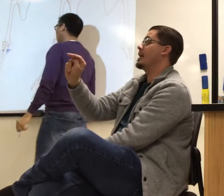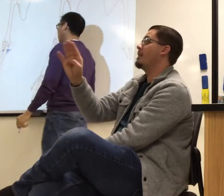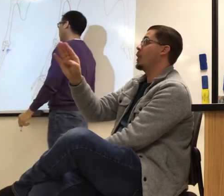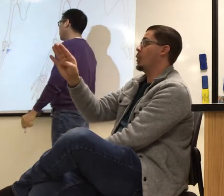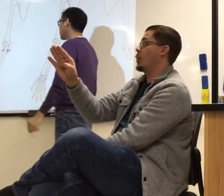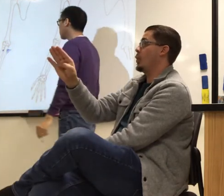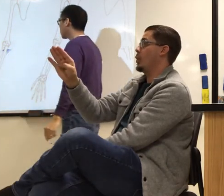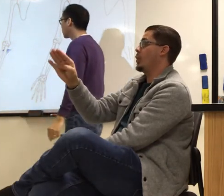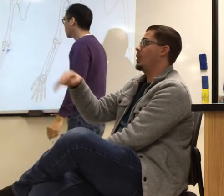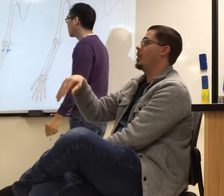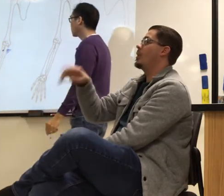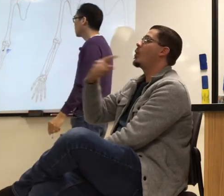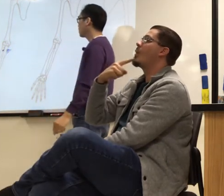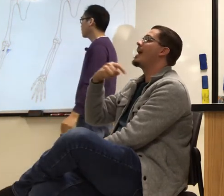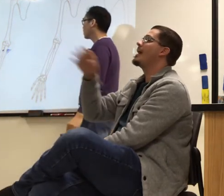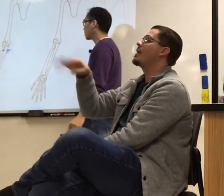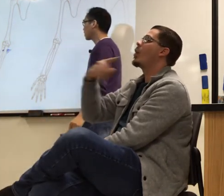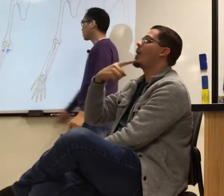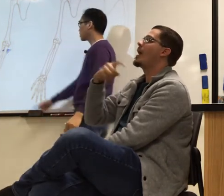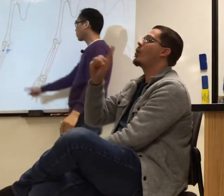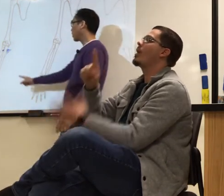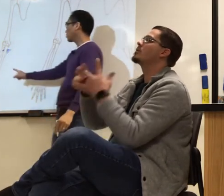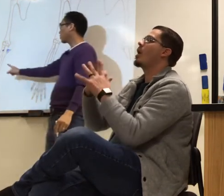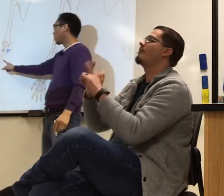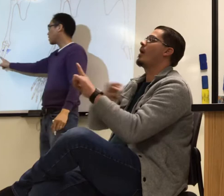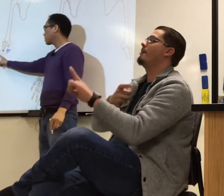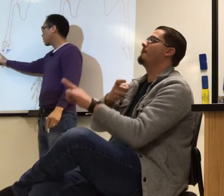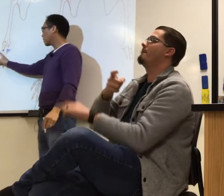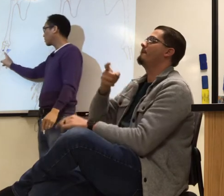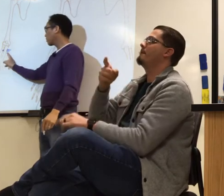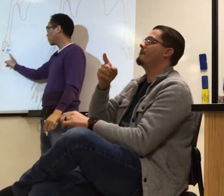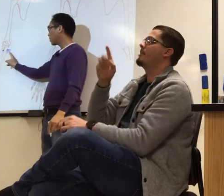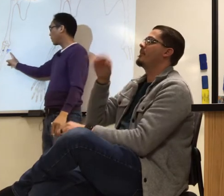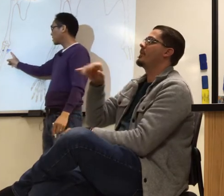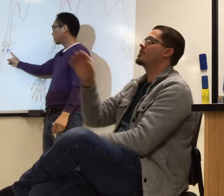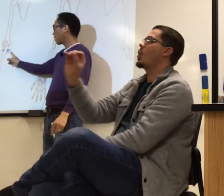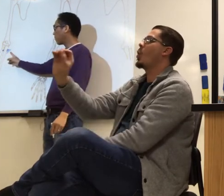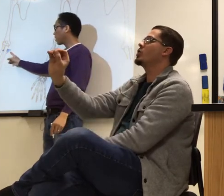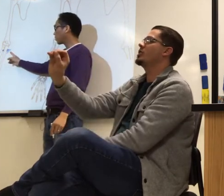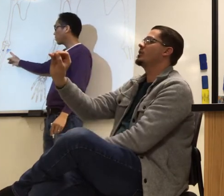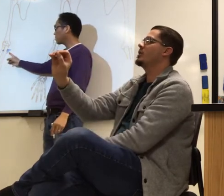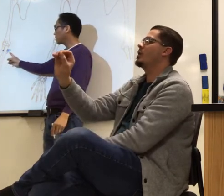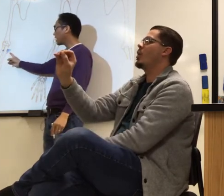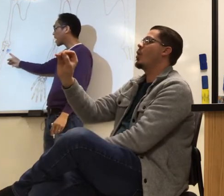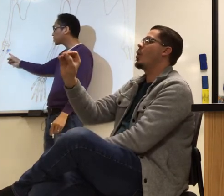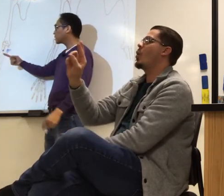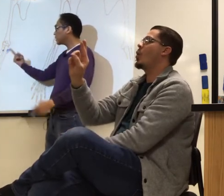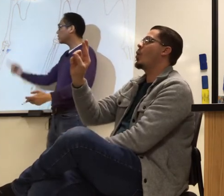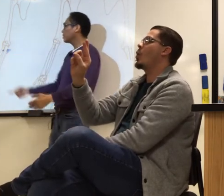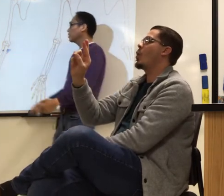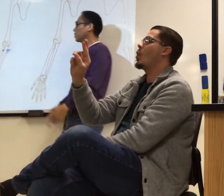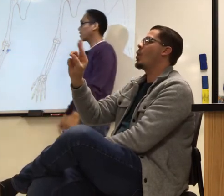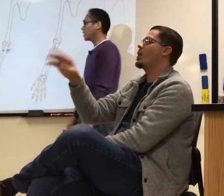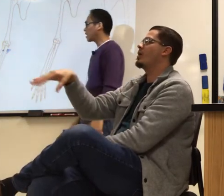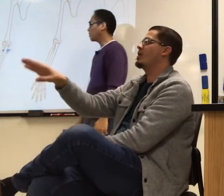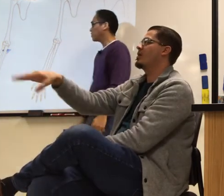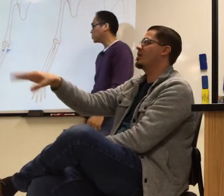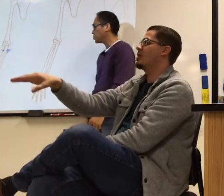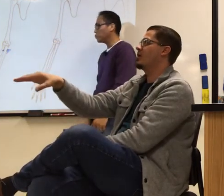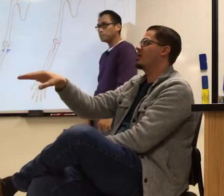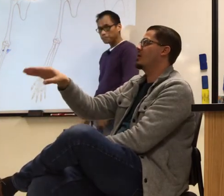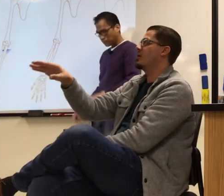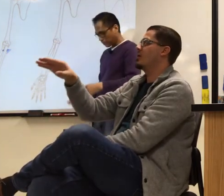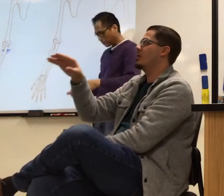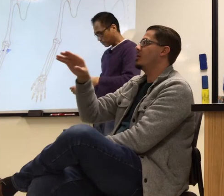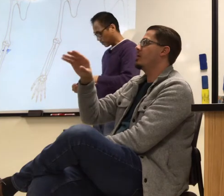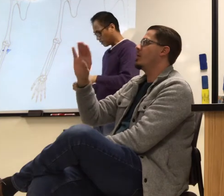bicipital aponeurosis. Okay, so that's the radial tuberosity, and then the bicipital aponeurosis is actually a connective